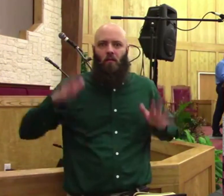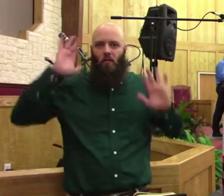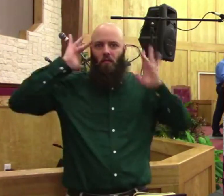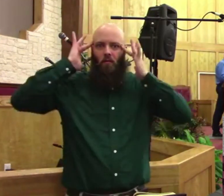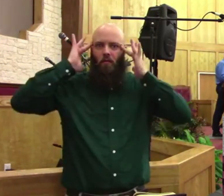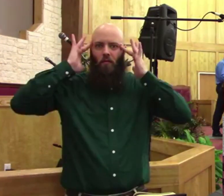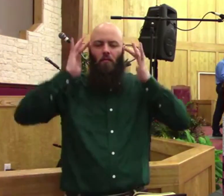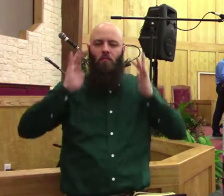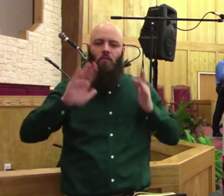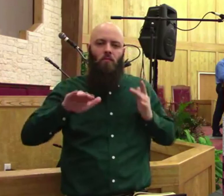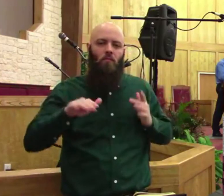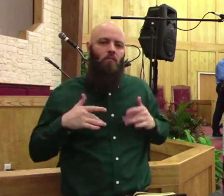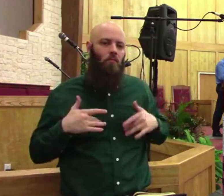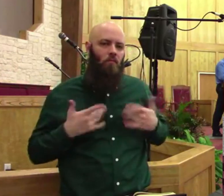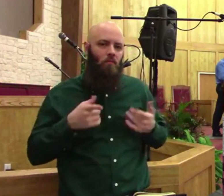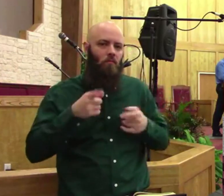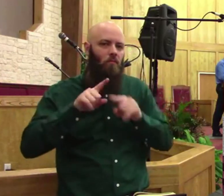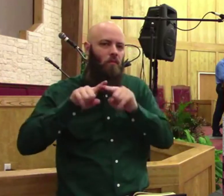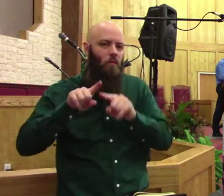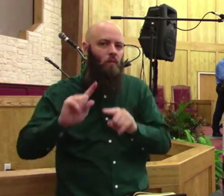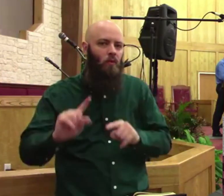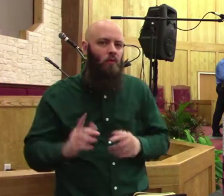go? Last week,